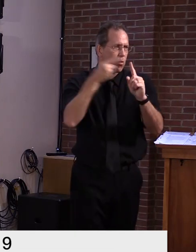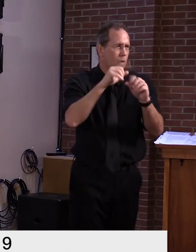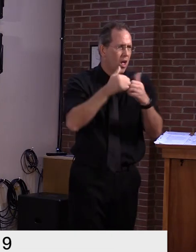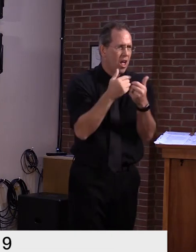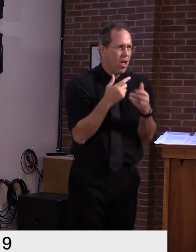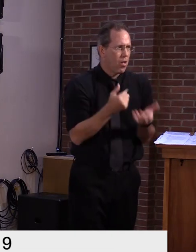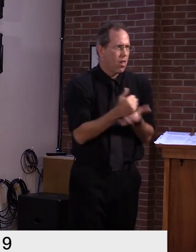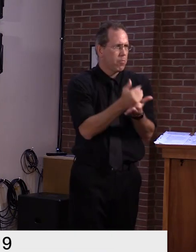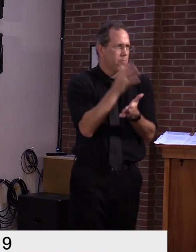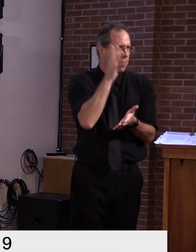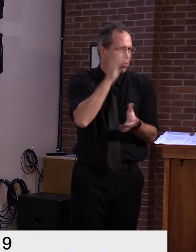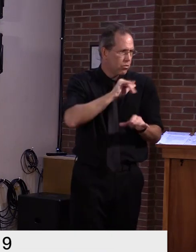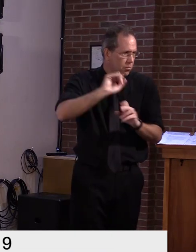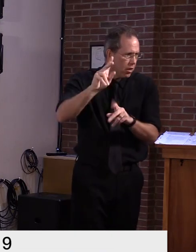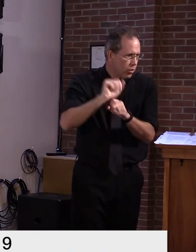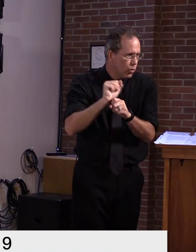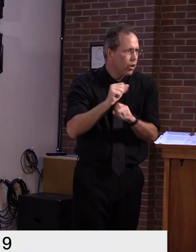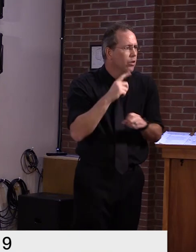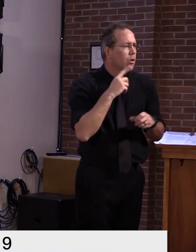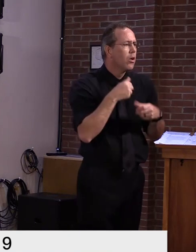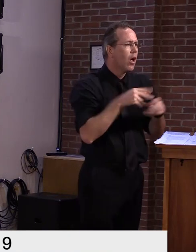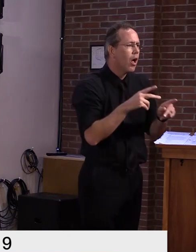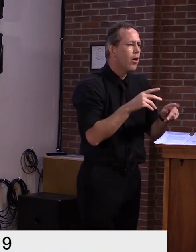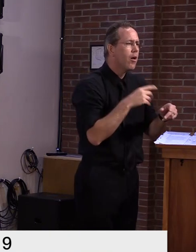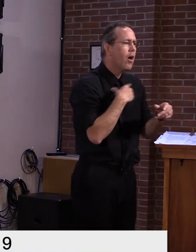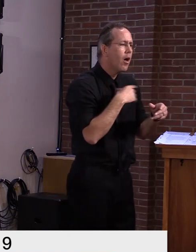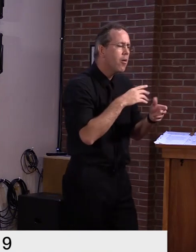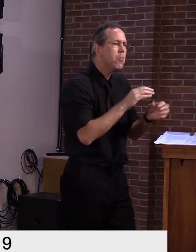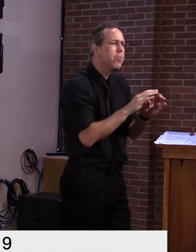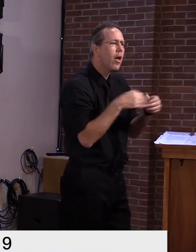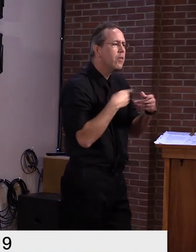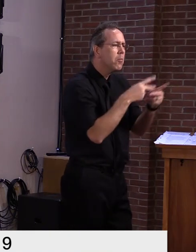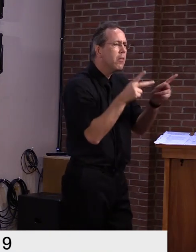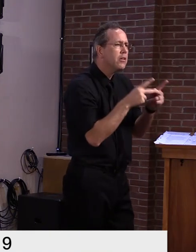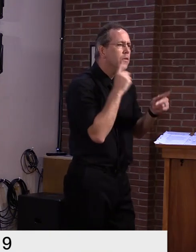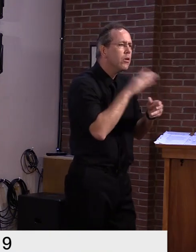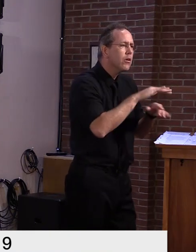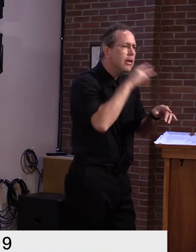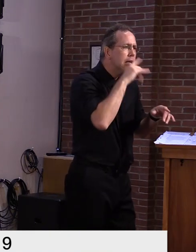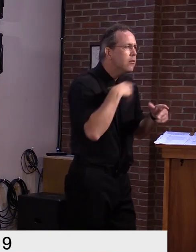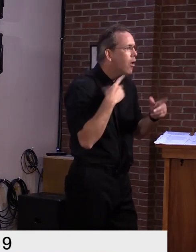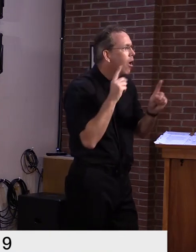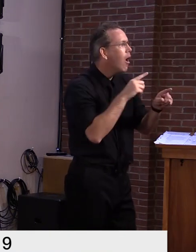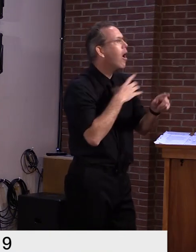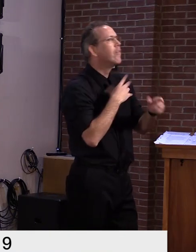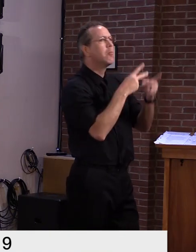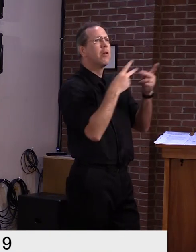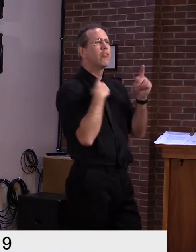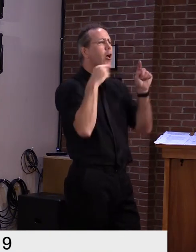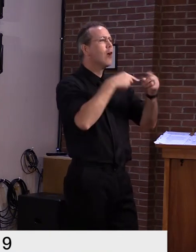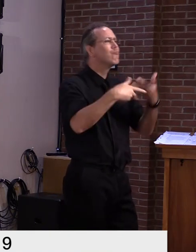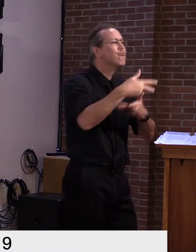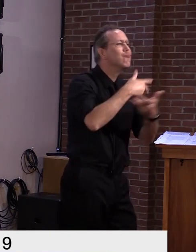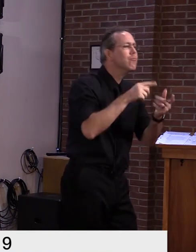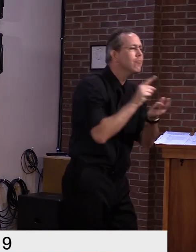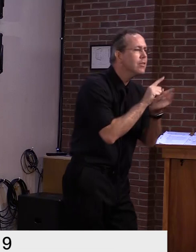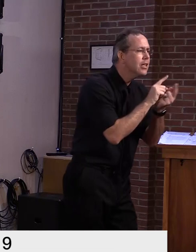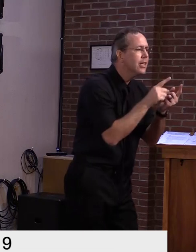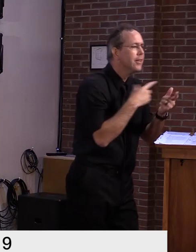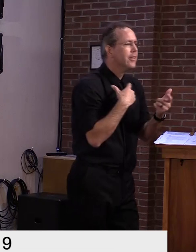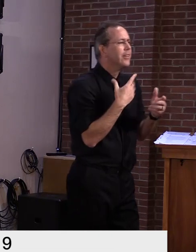give the child a place to go where there is interaction, where there is some form